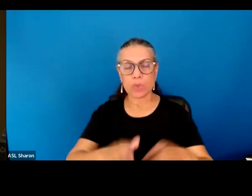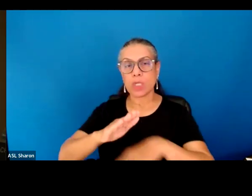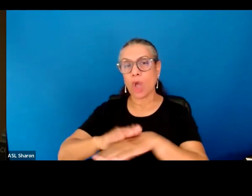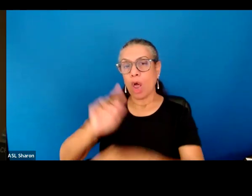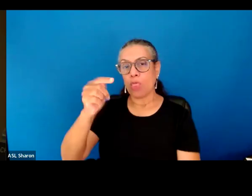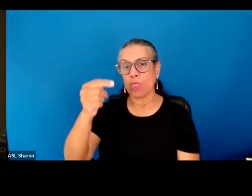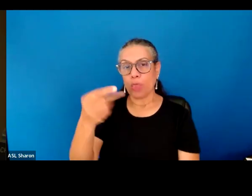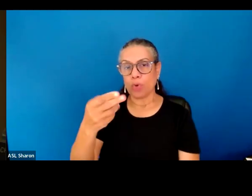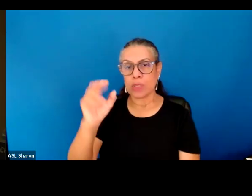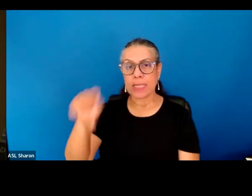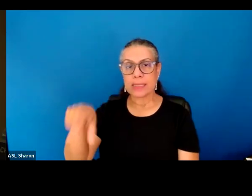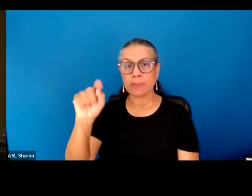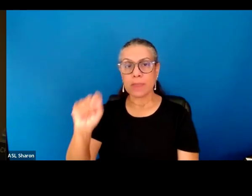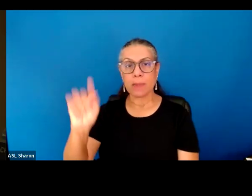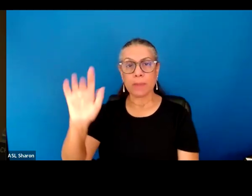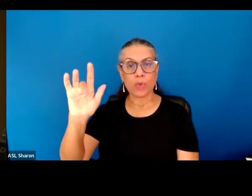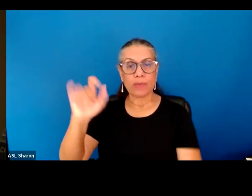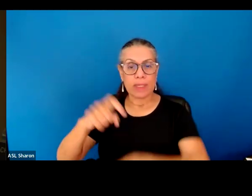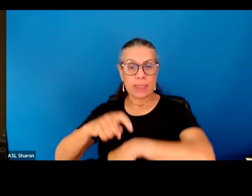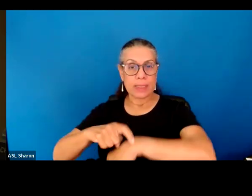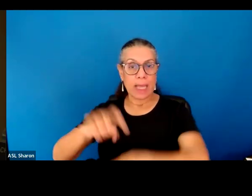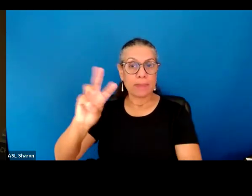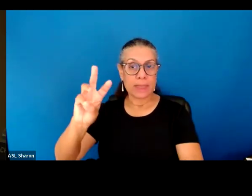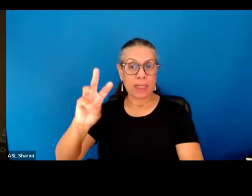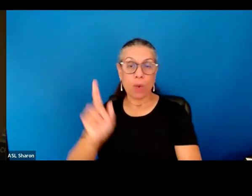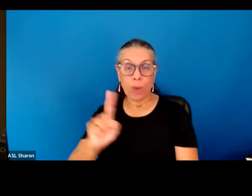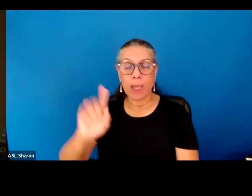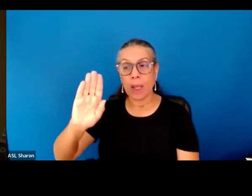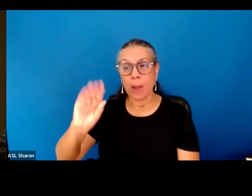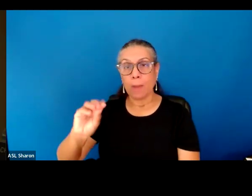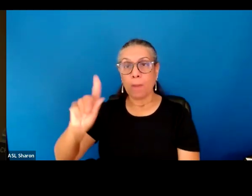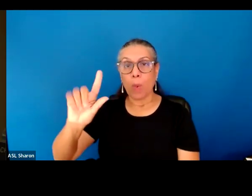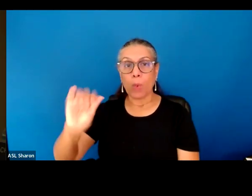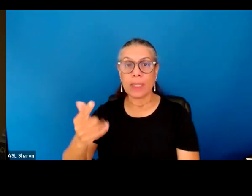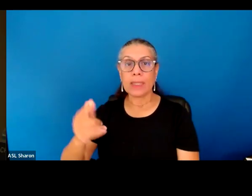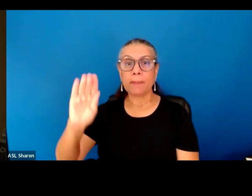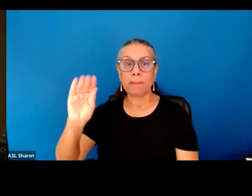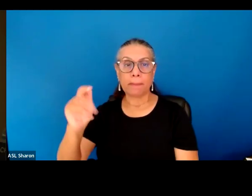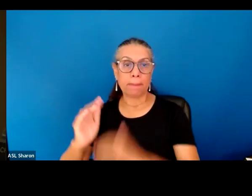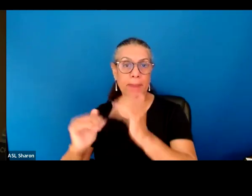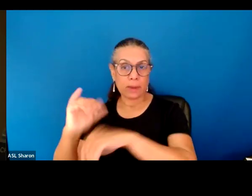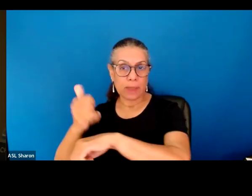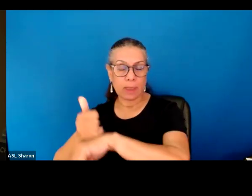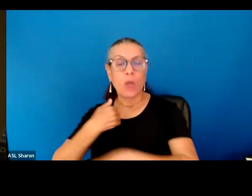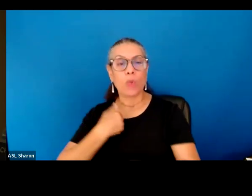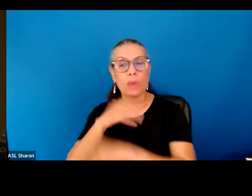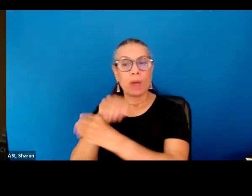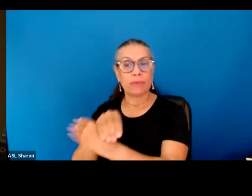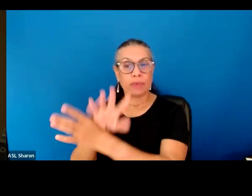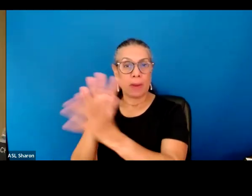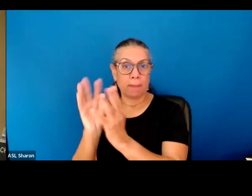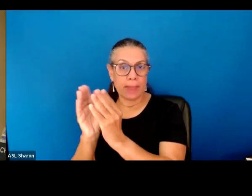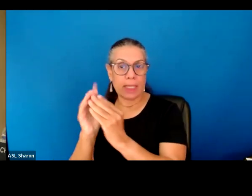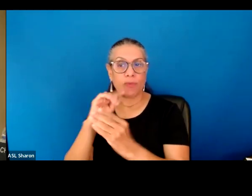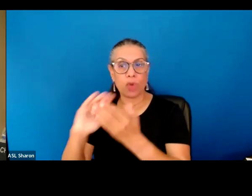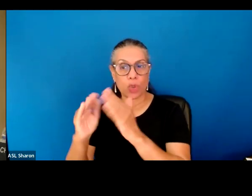Thursday, September 25th at 6 p.m. at the Boulding Building in Nubian Square. We will be holding hybrid meetings and members of the